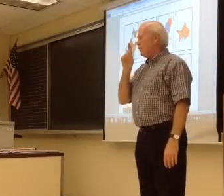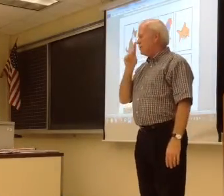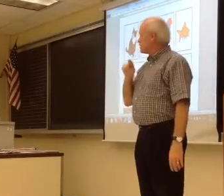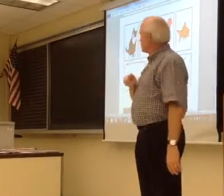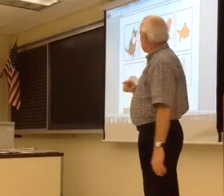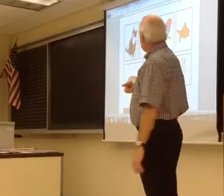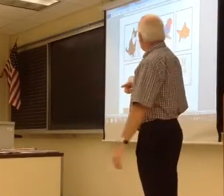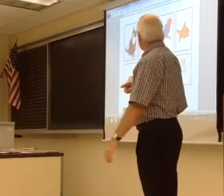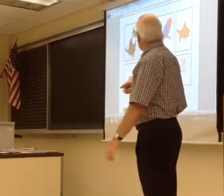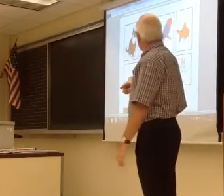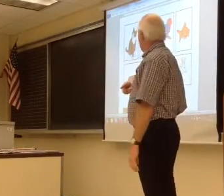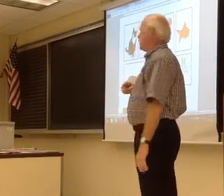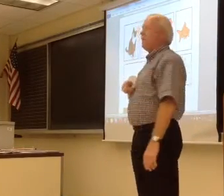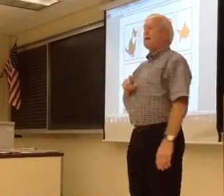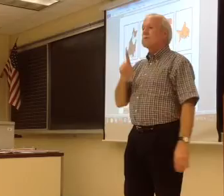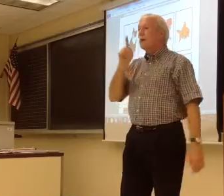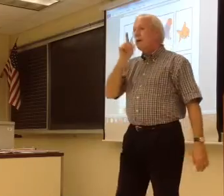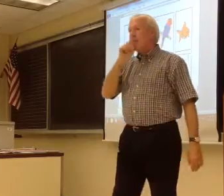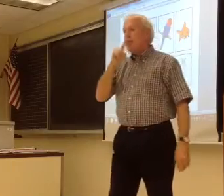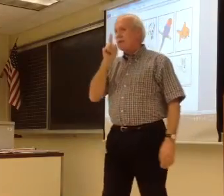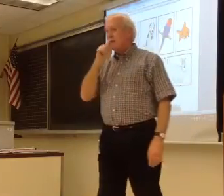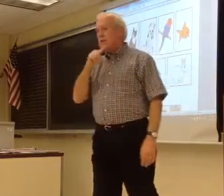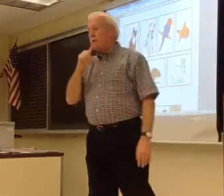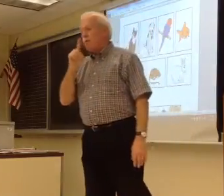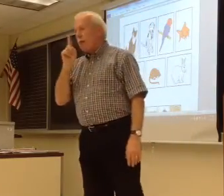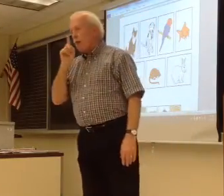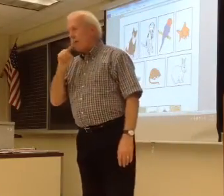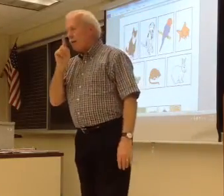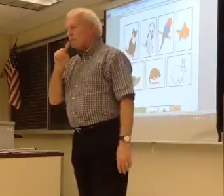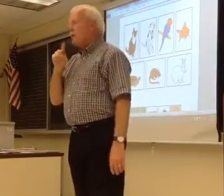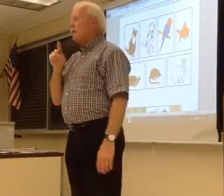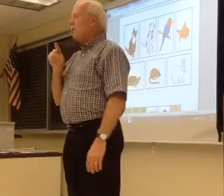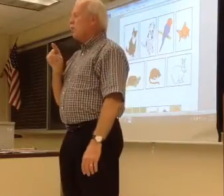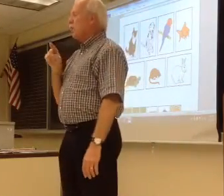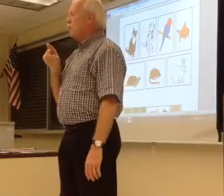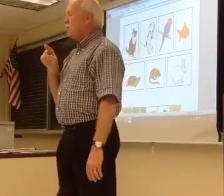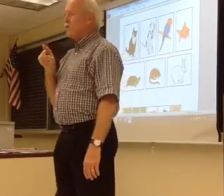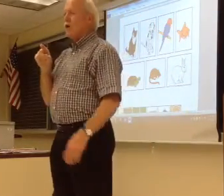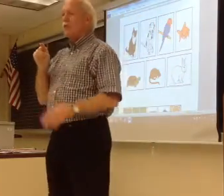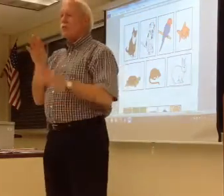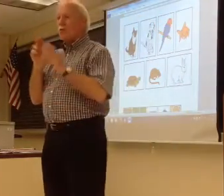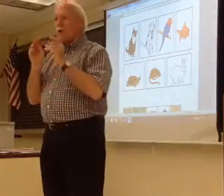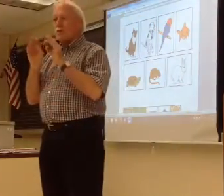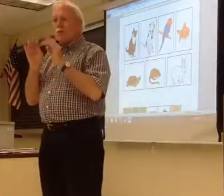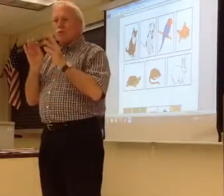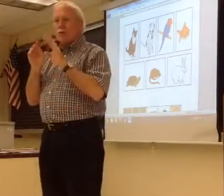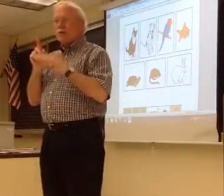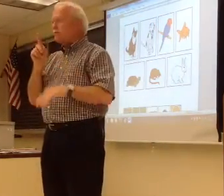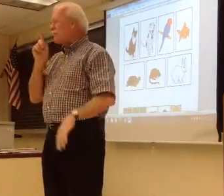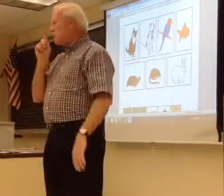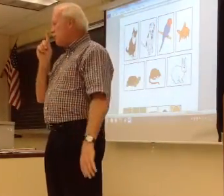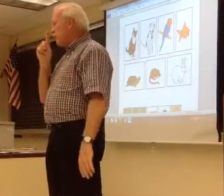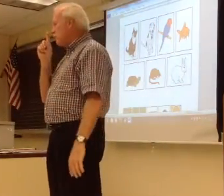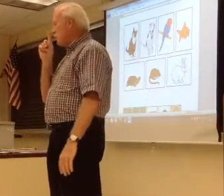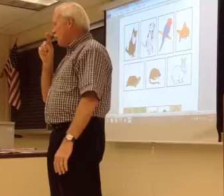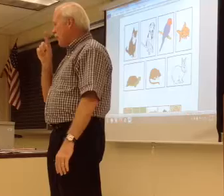mouse, we'll call it a mouse. Mouse. Little roads and noses are always twitching, that's what this refers to, a